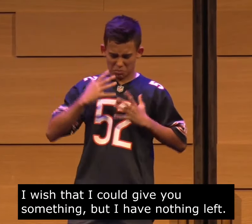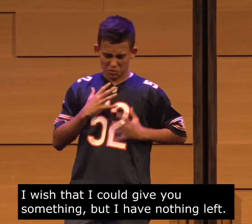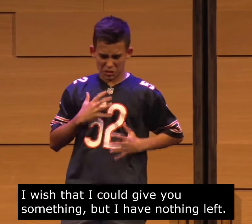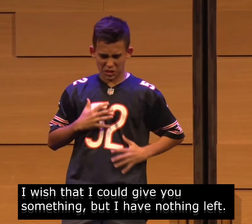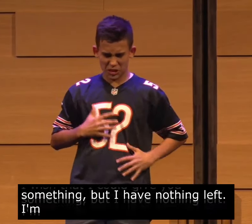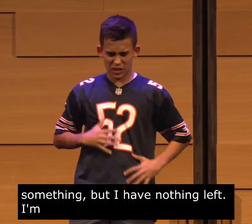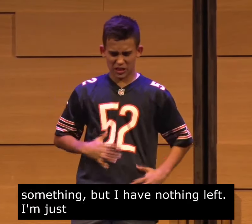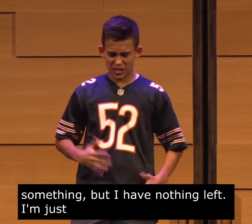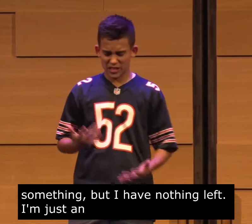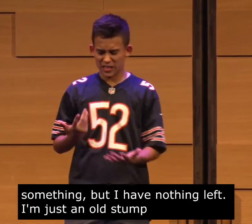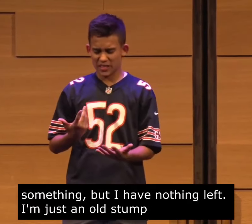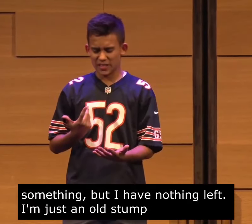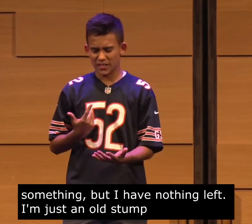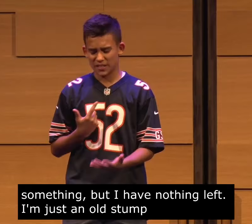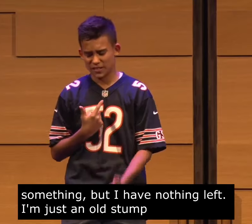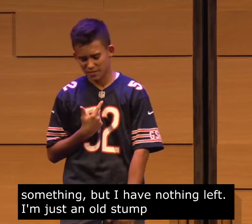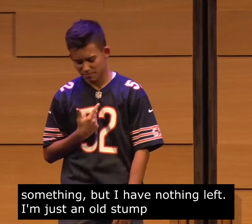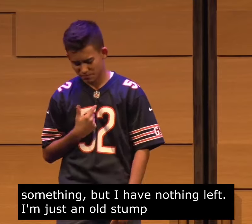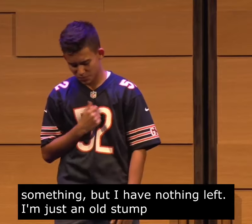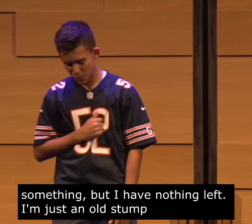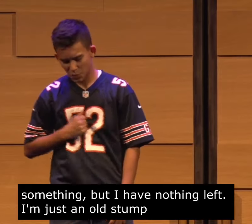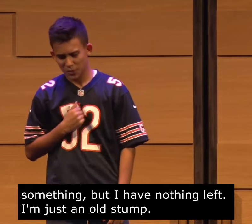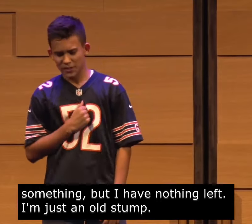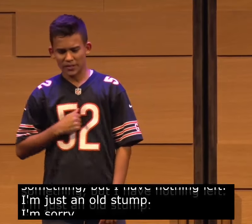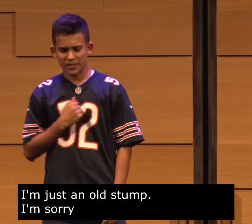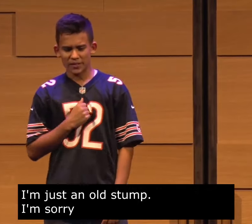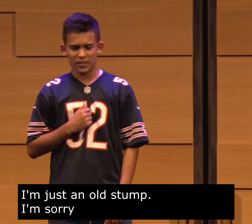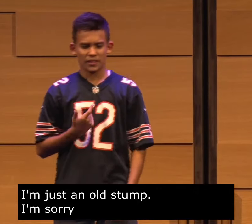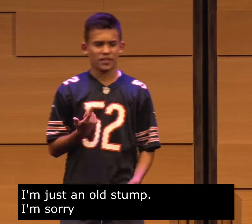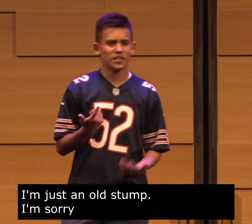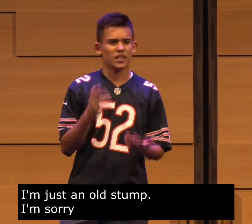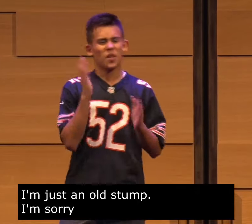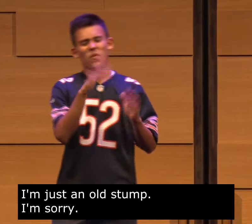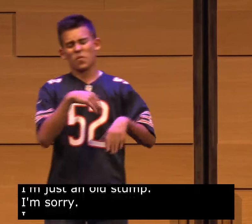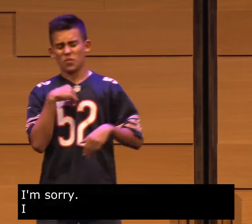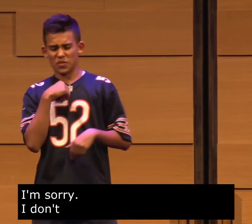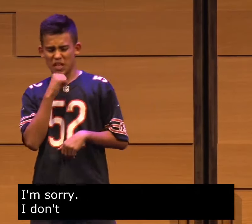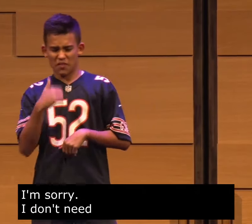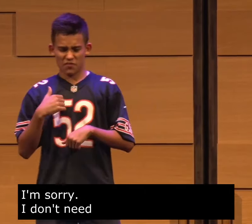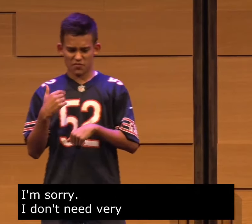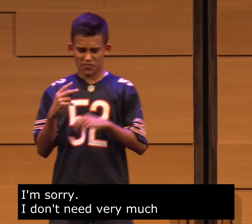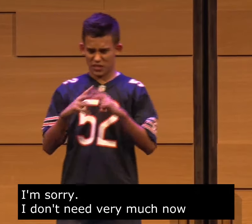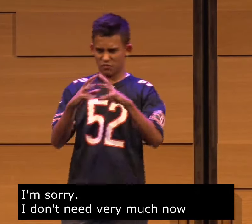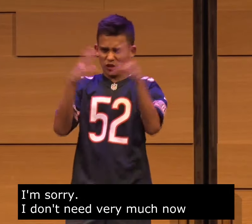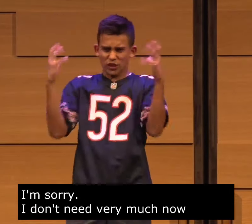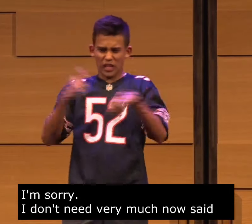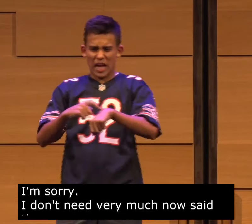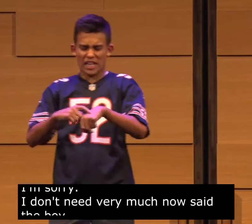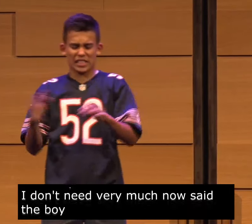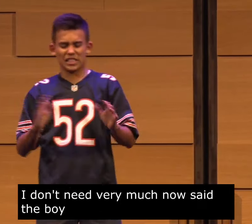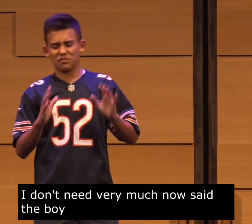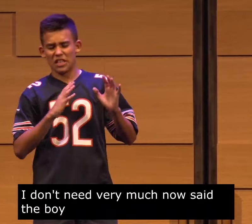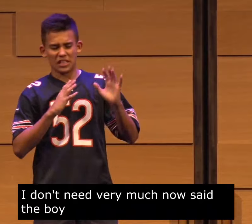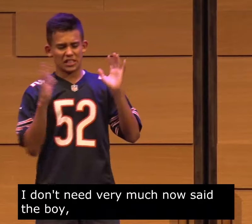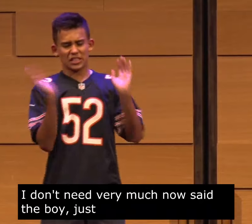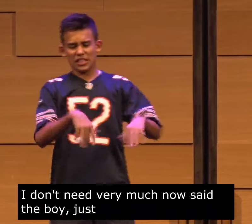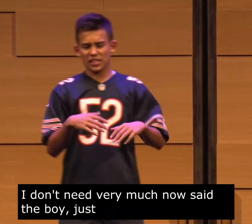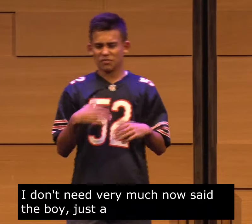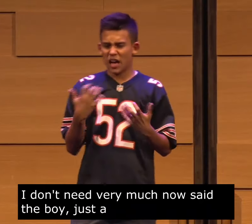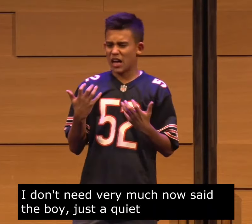left. I'm just an old stump. I'm sorry." "I don't need very much now," said the boy.